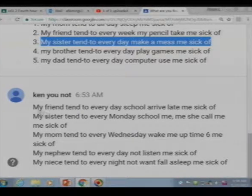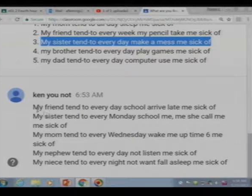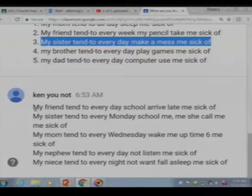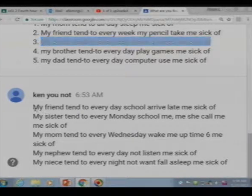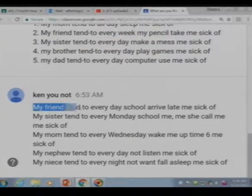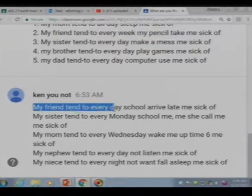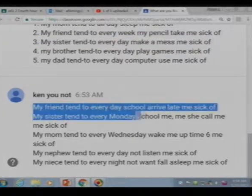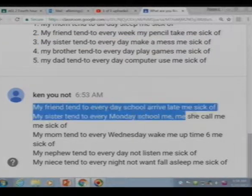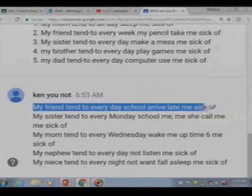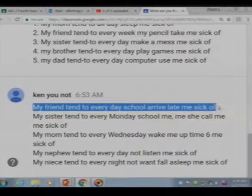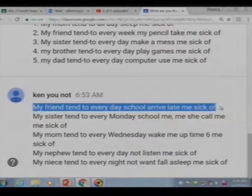Ooh.